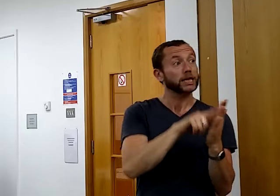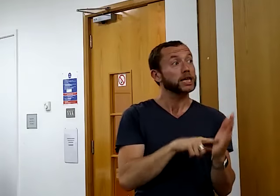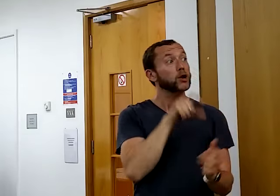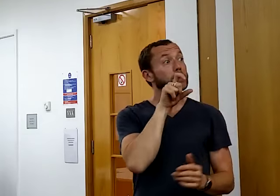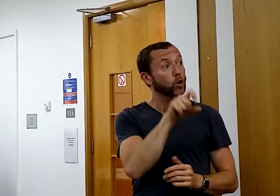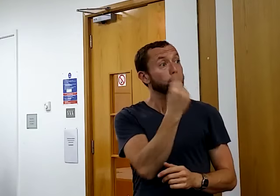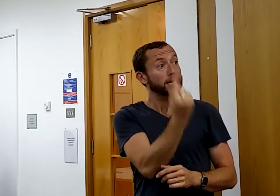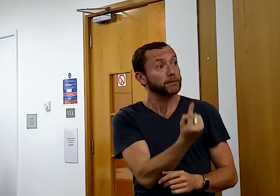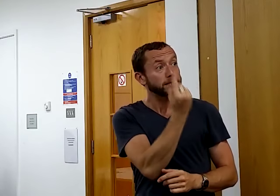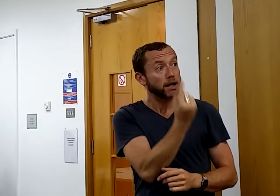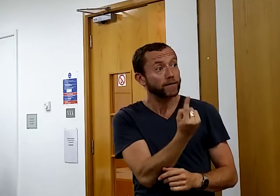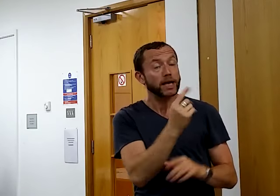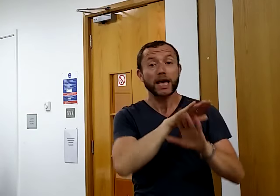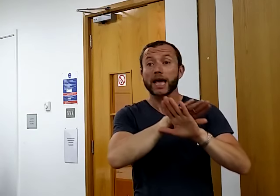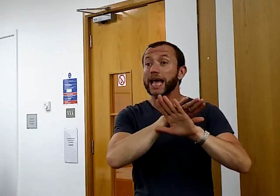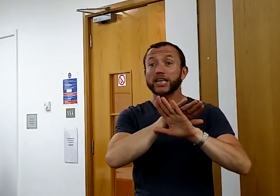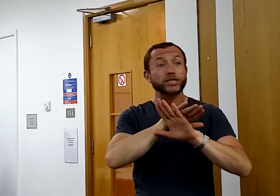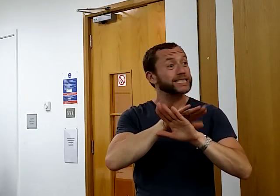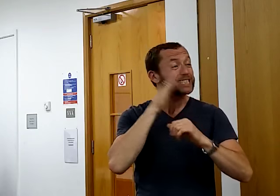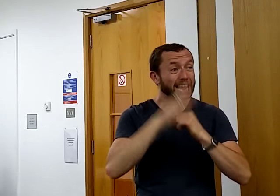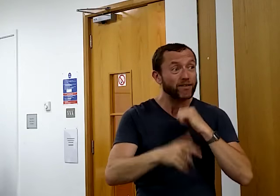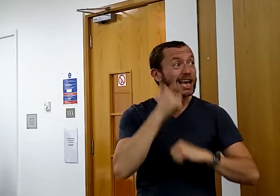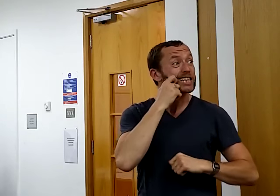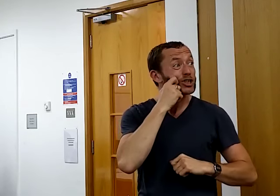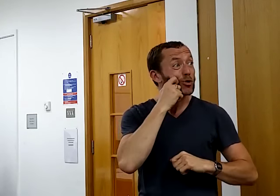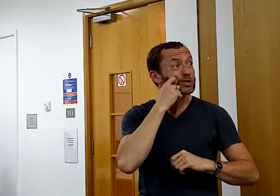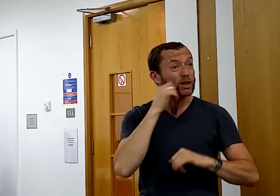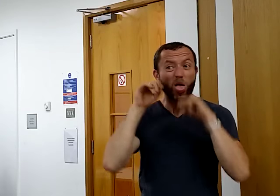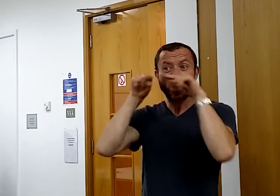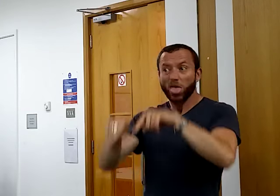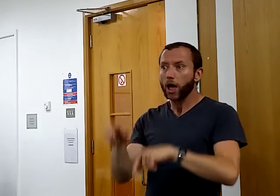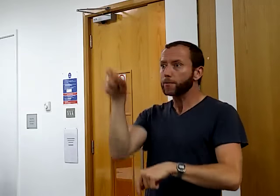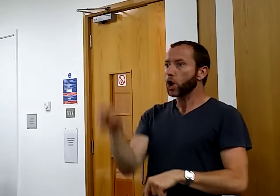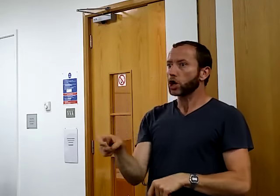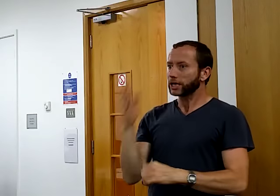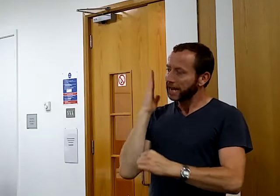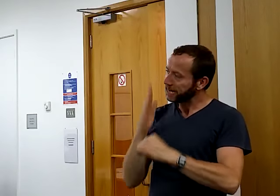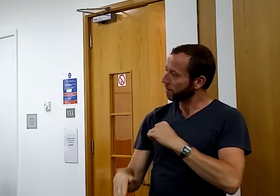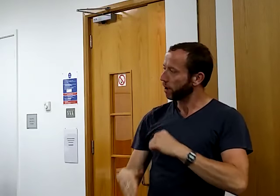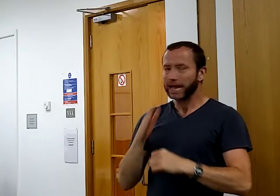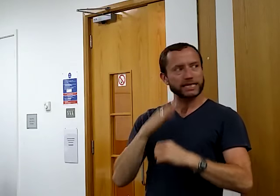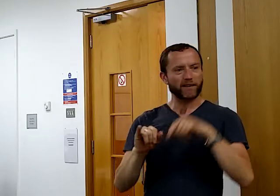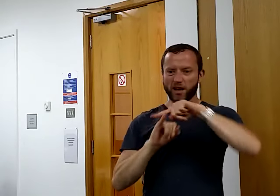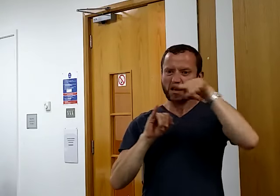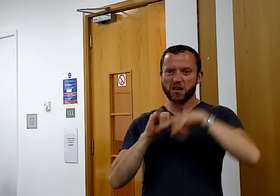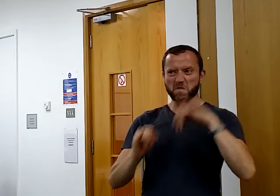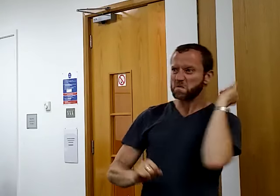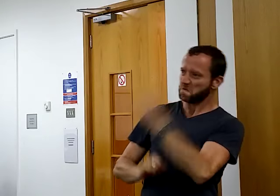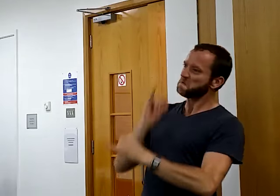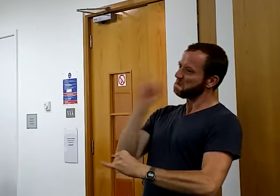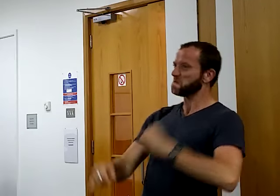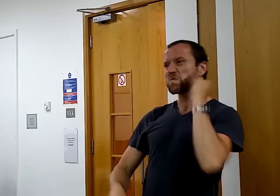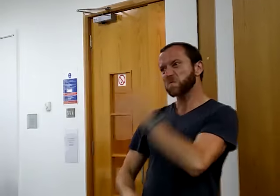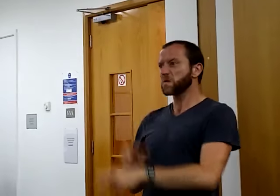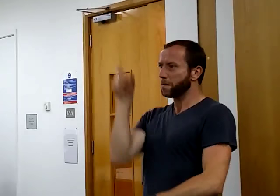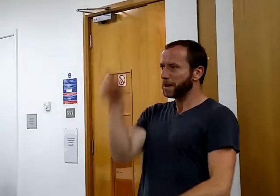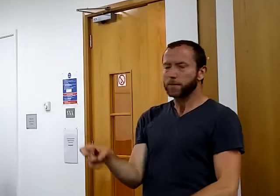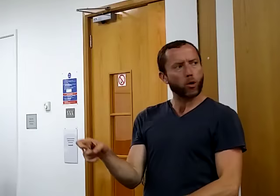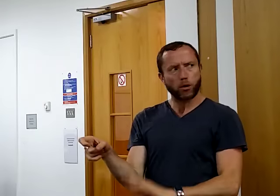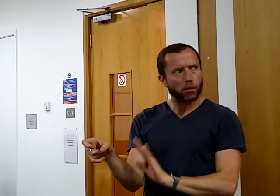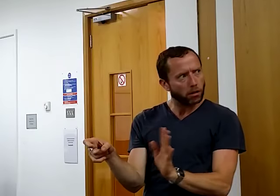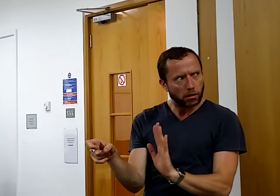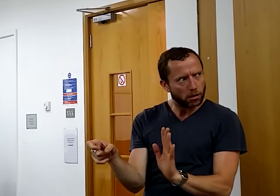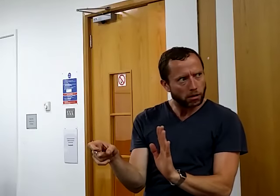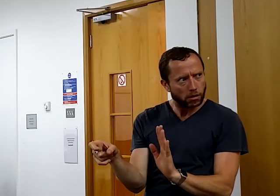is not insulting anybody. He is not criticizing individuals as